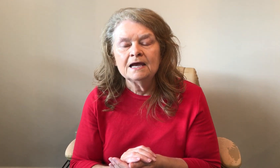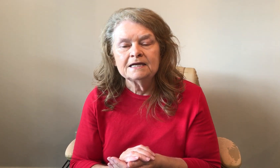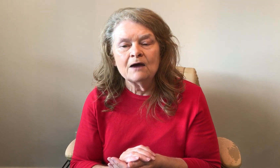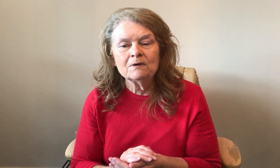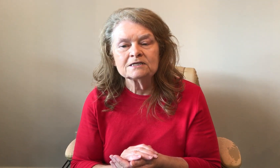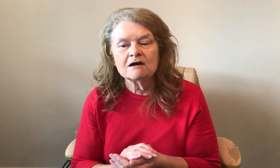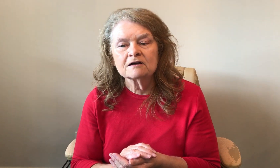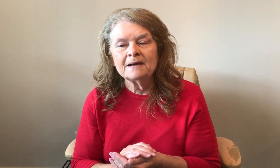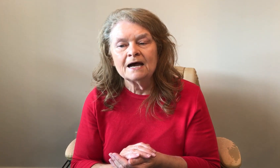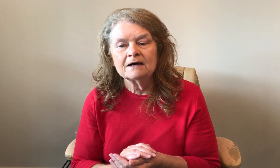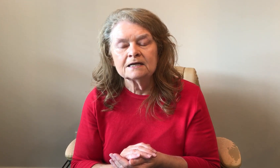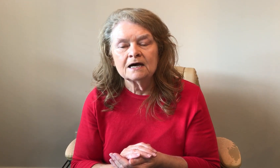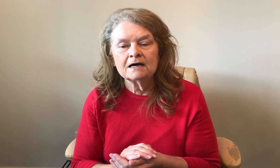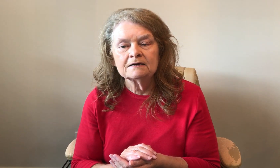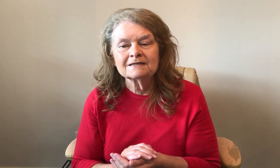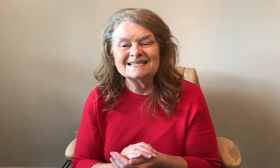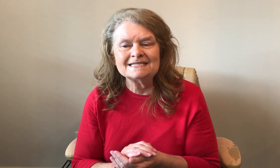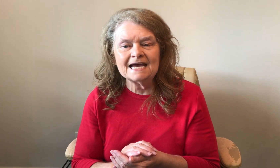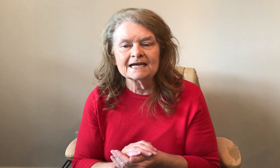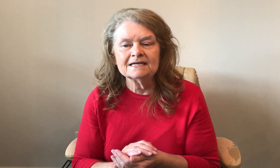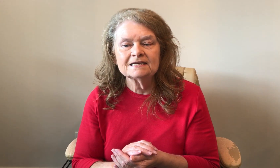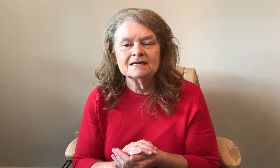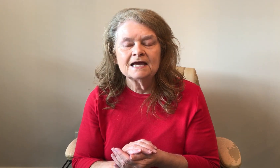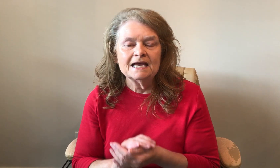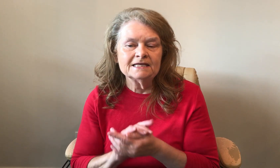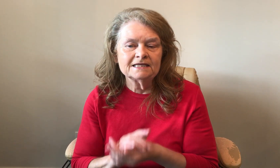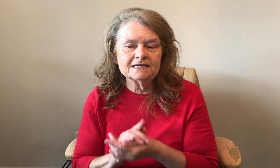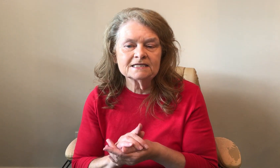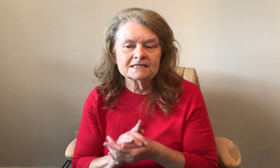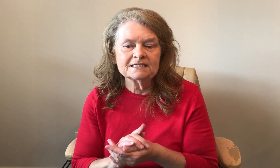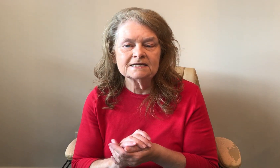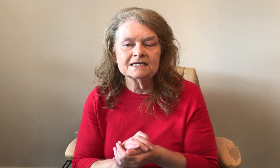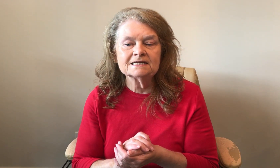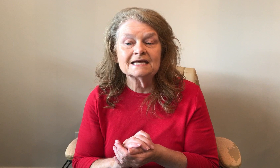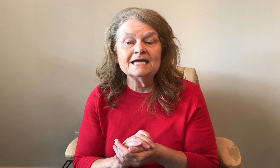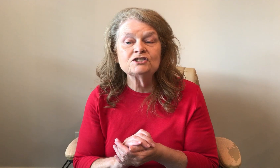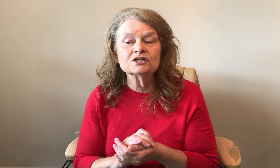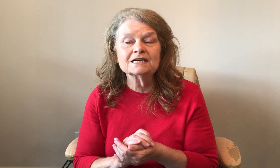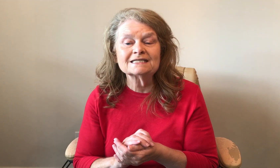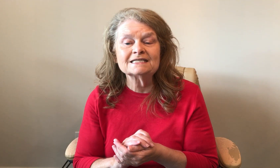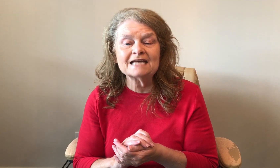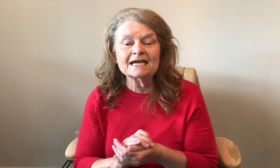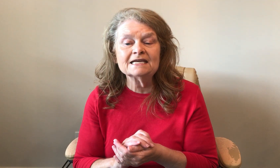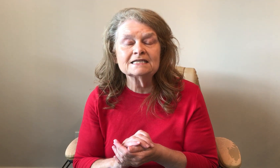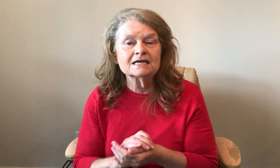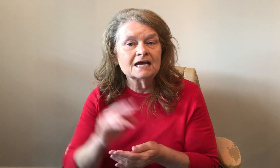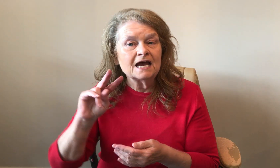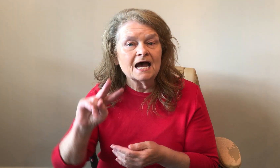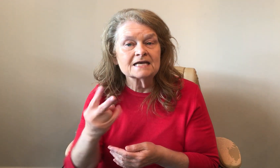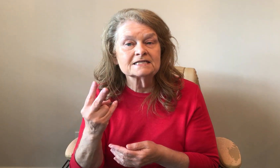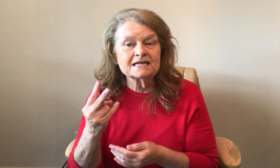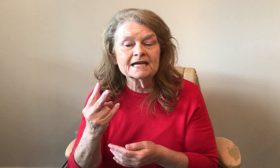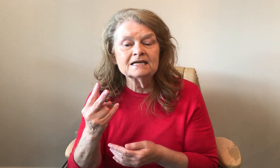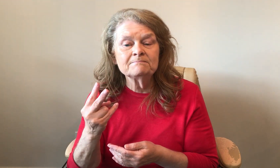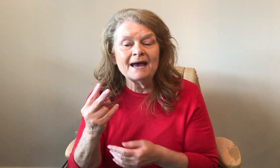Now I want to talk about the second. In this sentence, he took a second